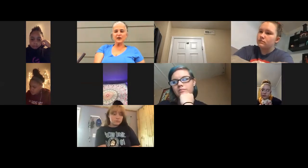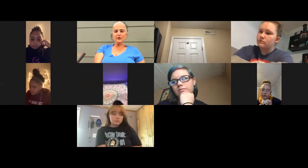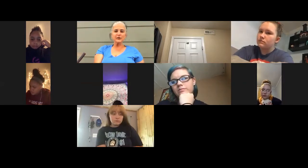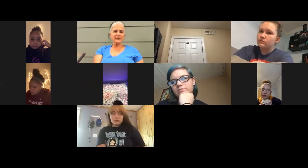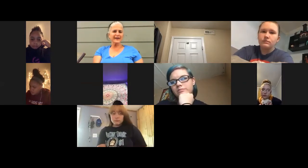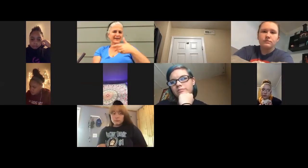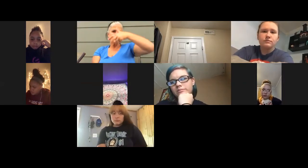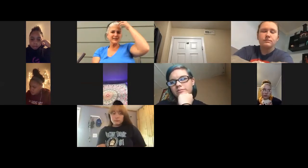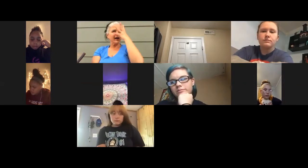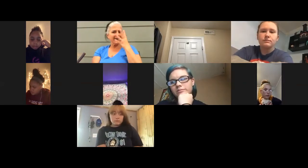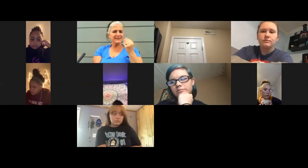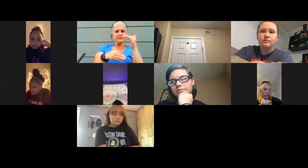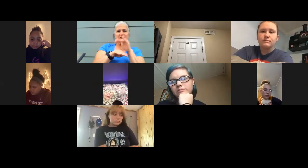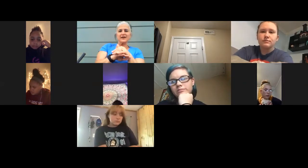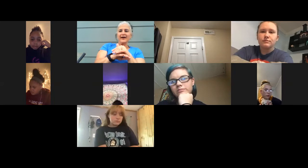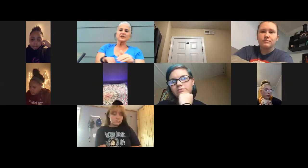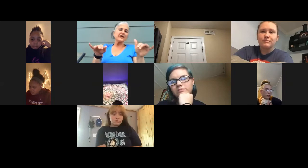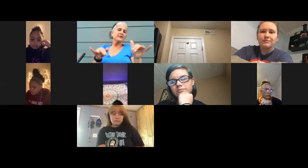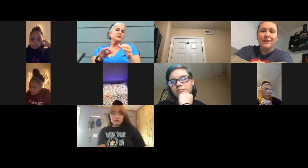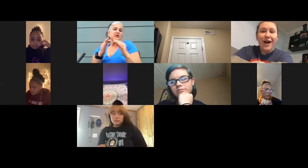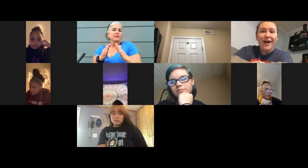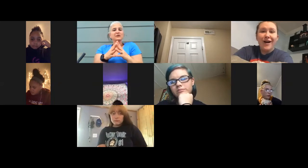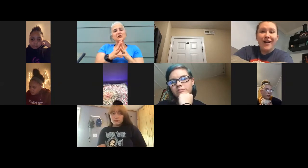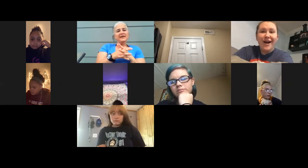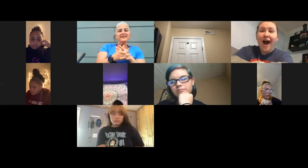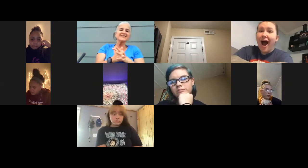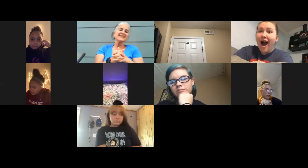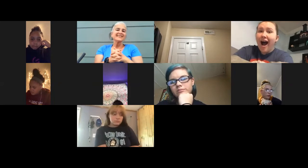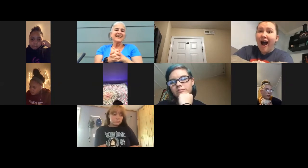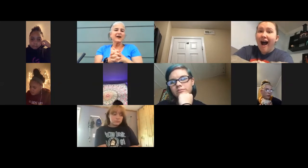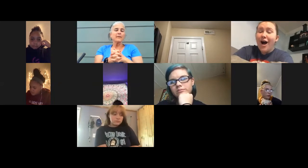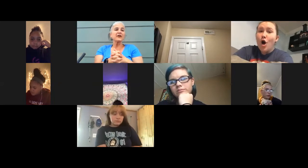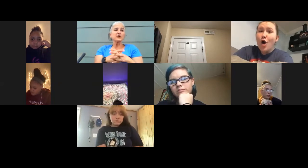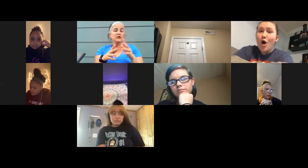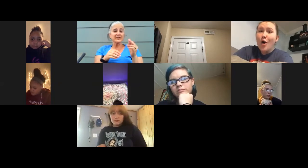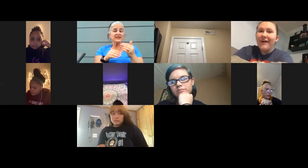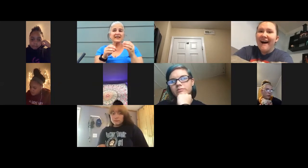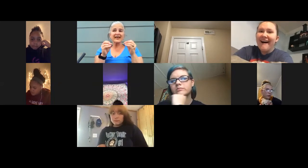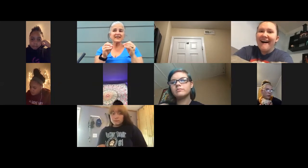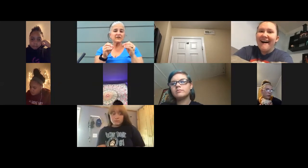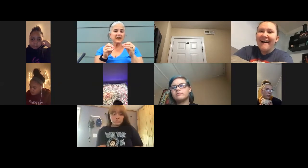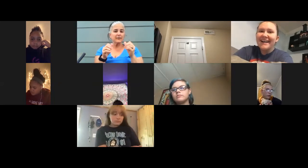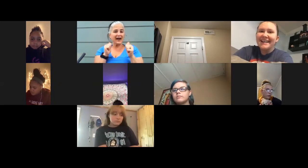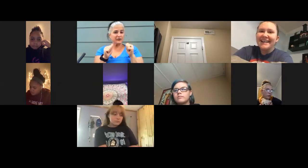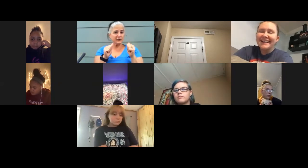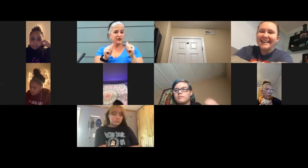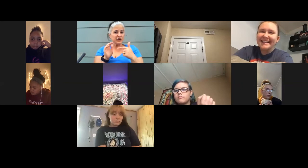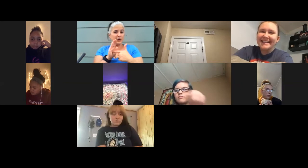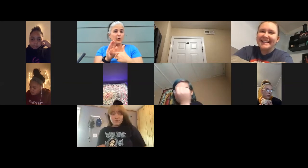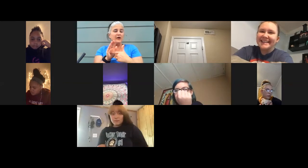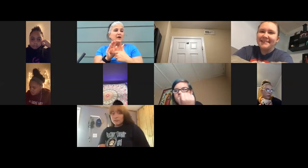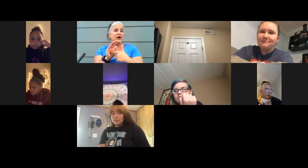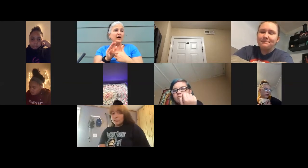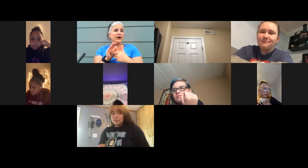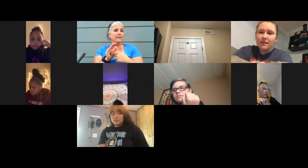King show doing like The Lion Sleeps Tonight, and you got these two interpreters doing it. They usually any of the actors